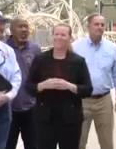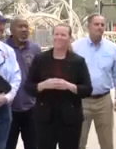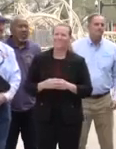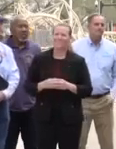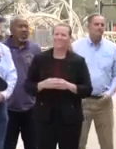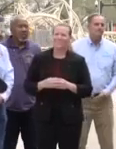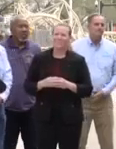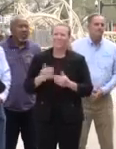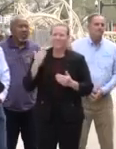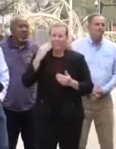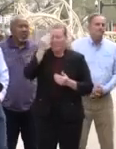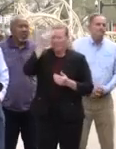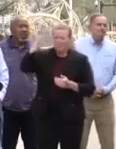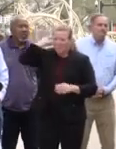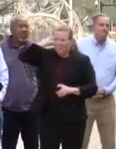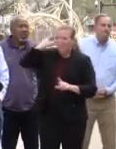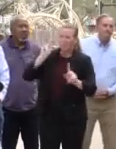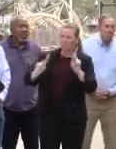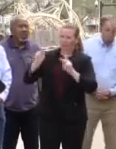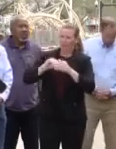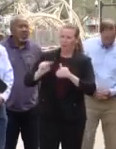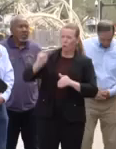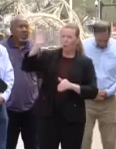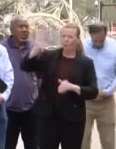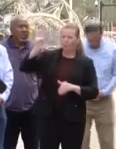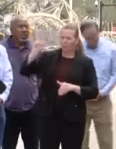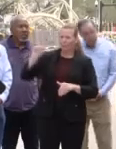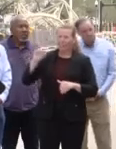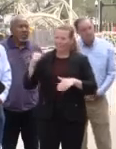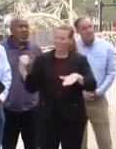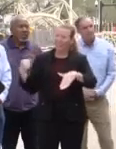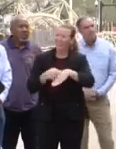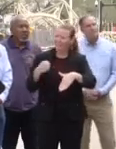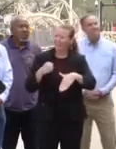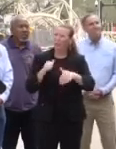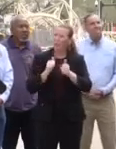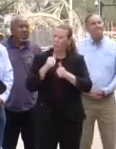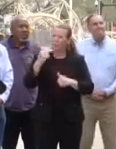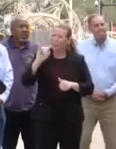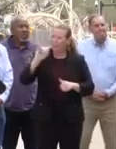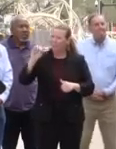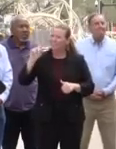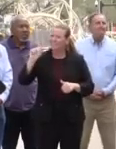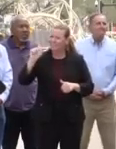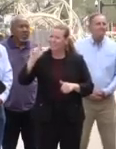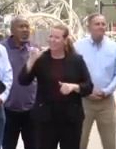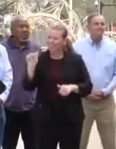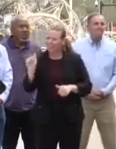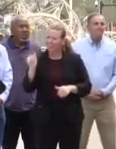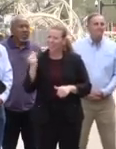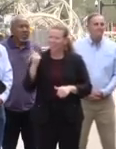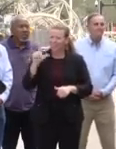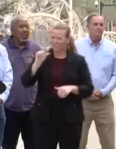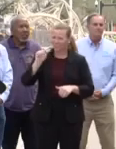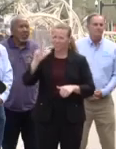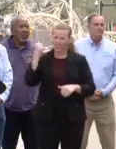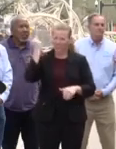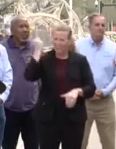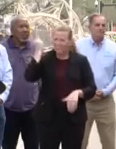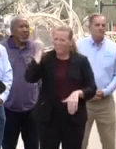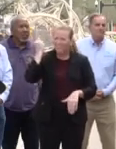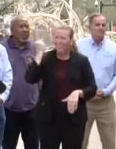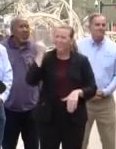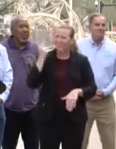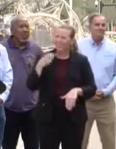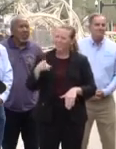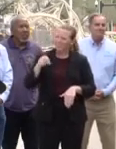keep in mind also the people in North Florida, they got hit with Idalia in 2023, and so they